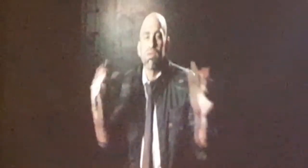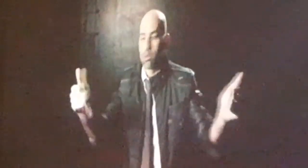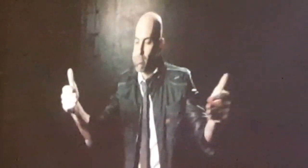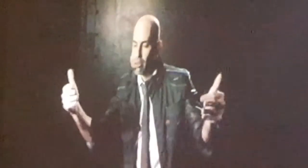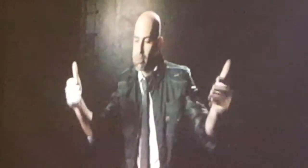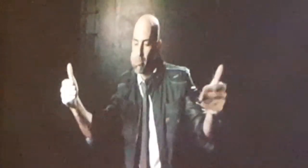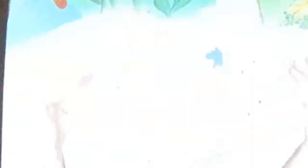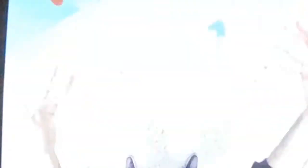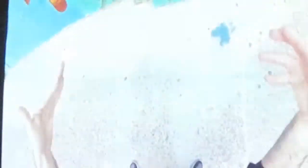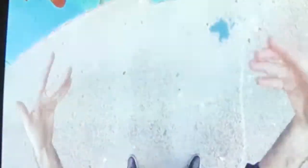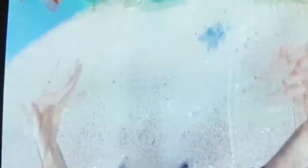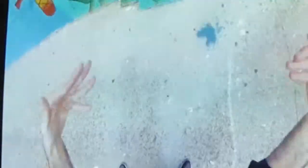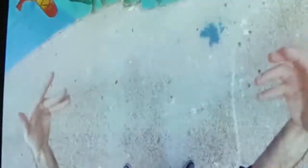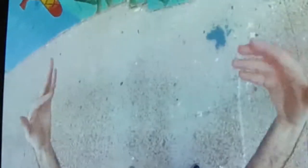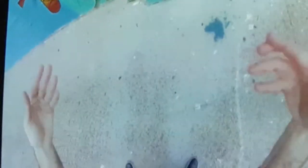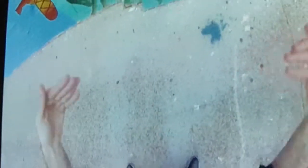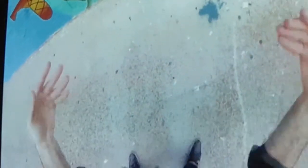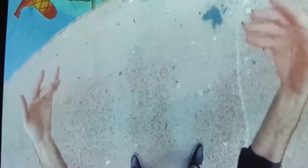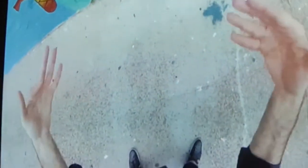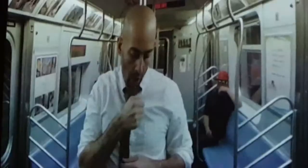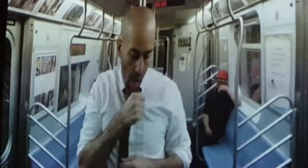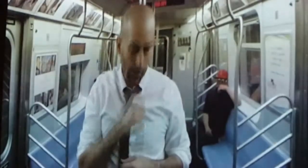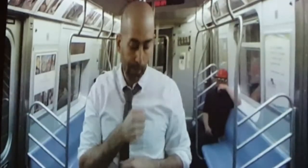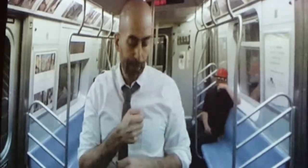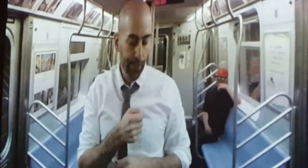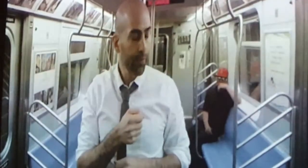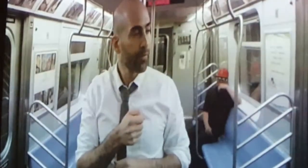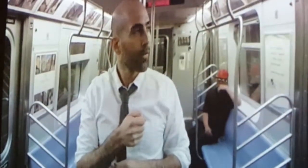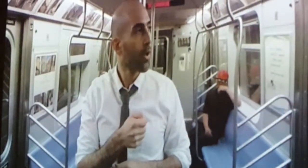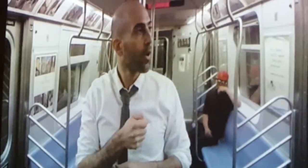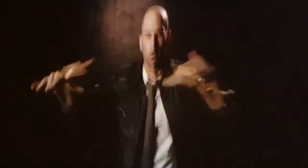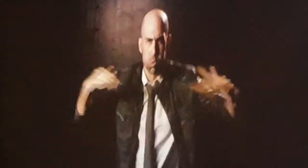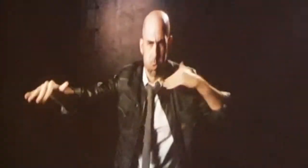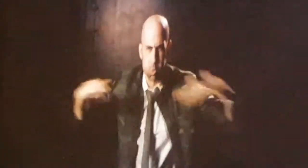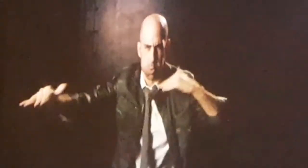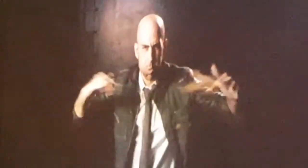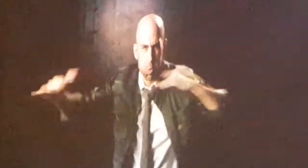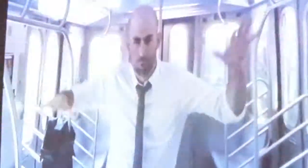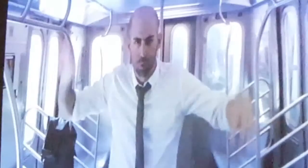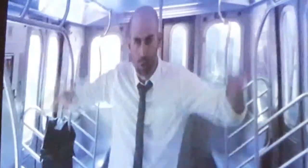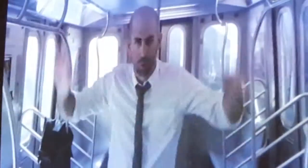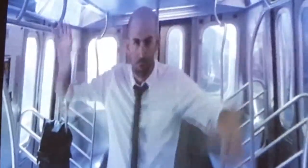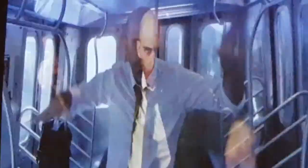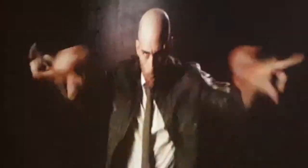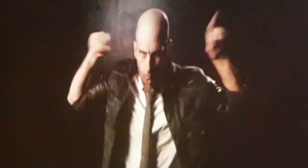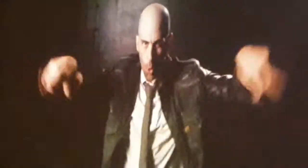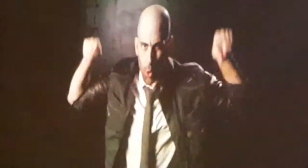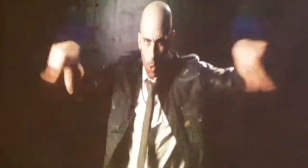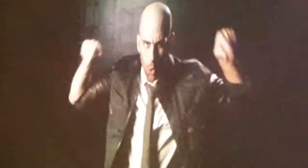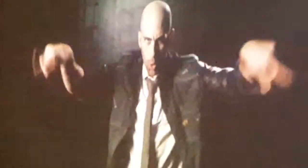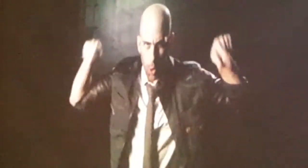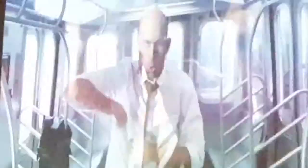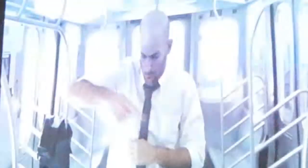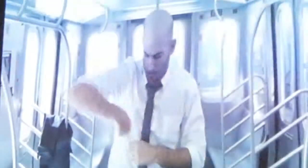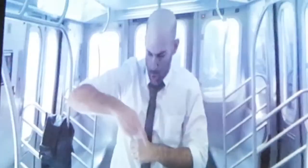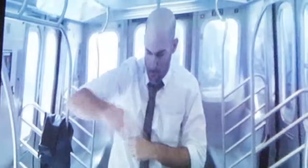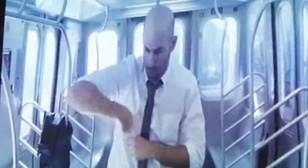New York-born performer Douglas Ridloff came to Israel for the kickoff event for SignTalkers, a new